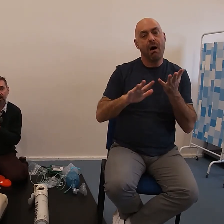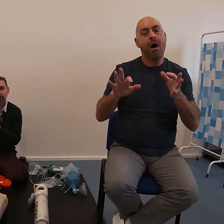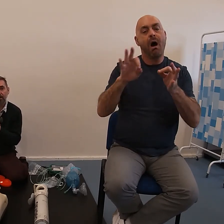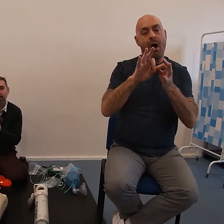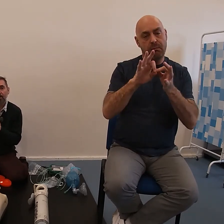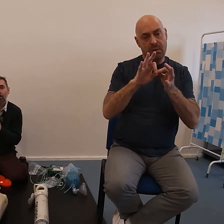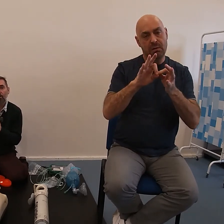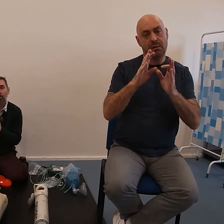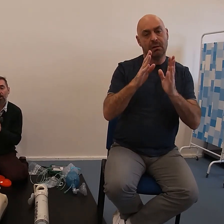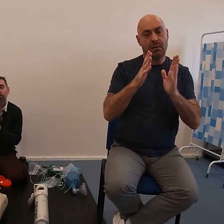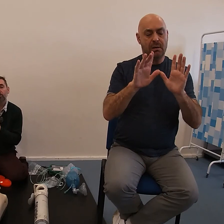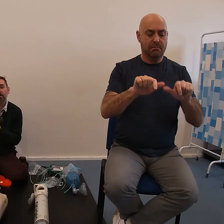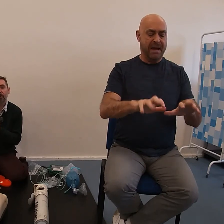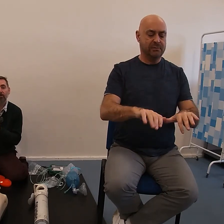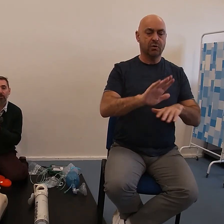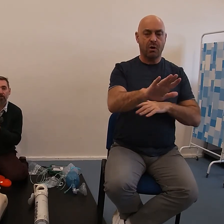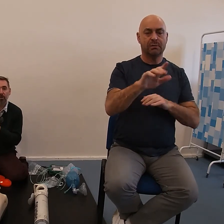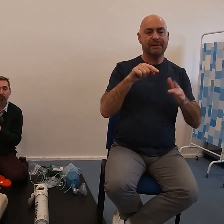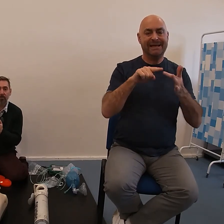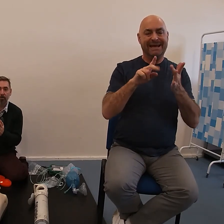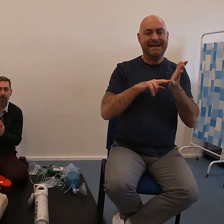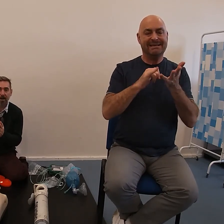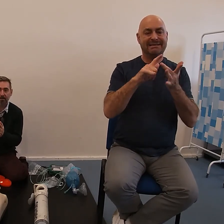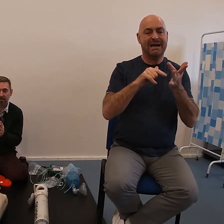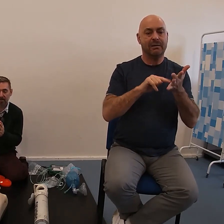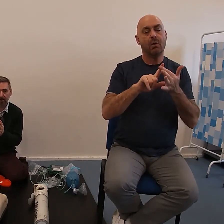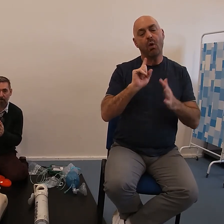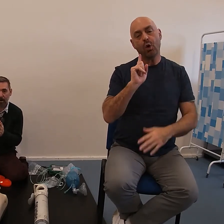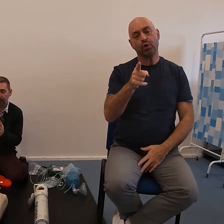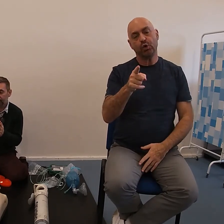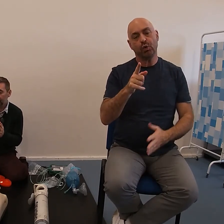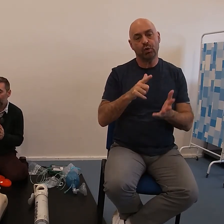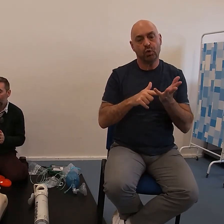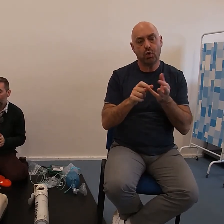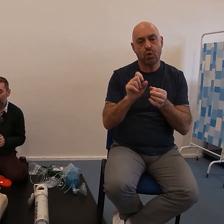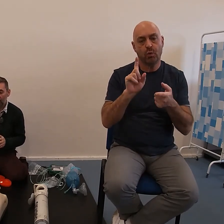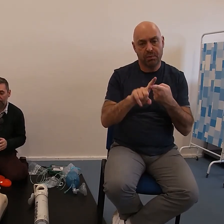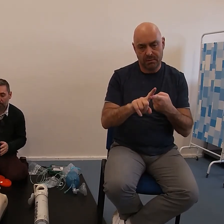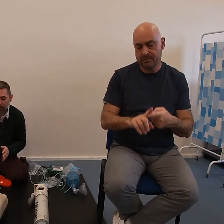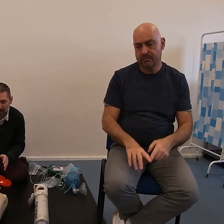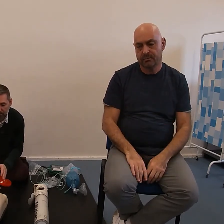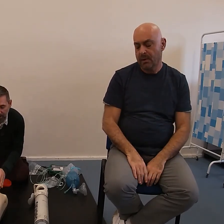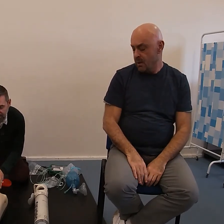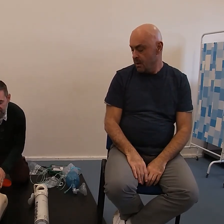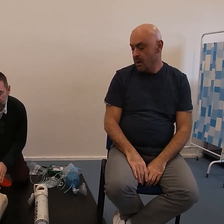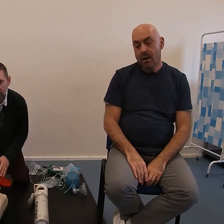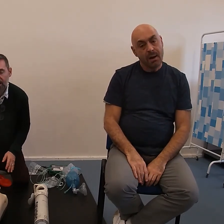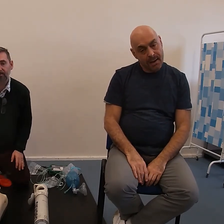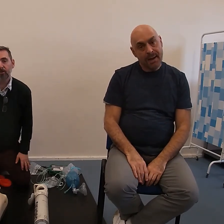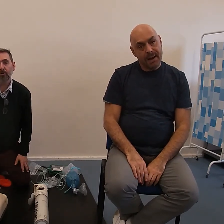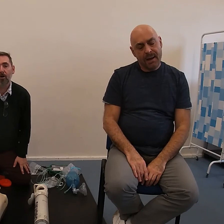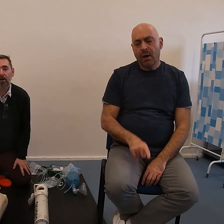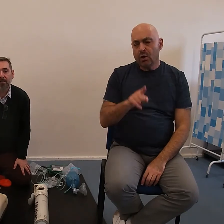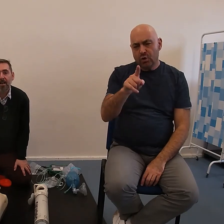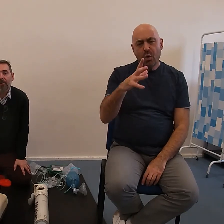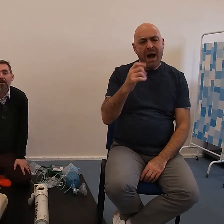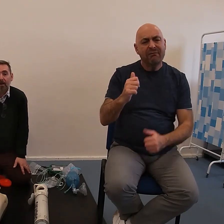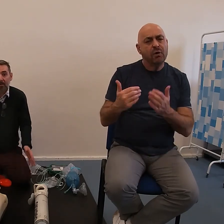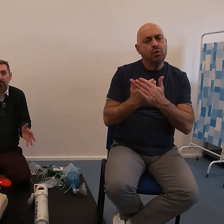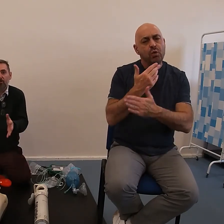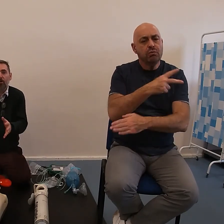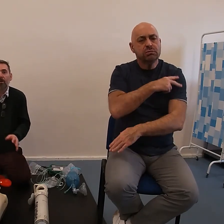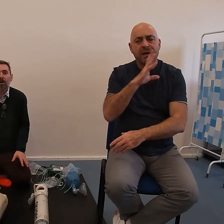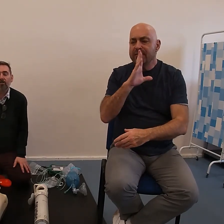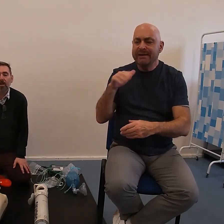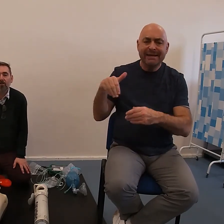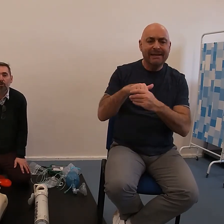and Insight, or it will also be on YouTube if you want to access it that way. Best practice when you have new colleagues coming